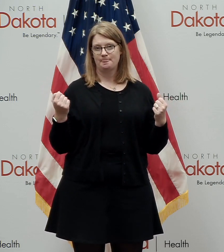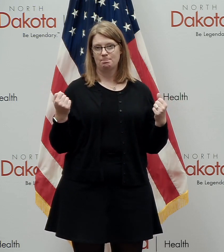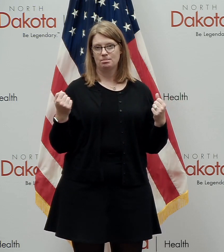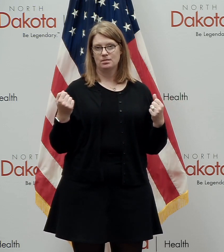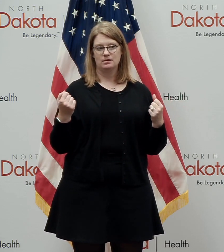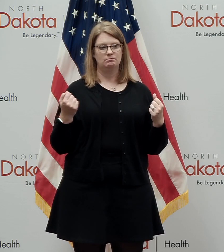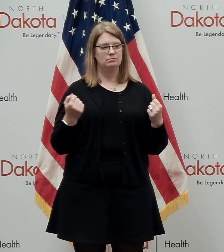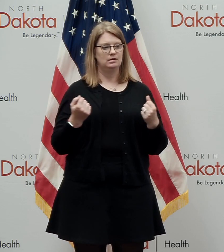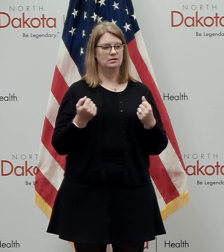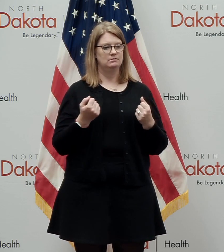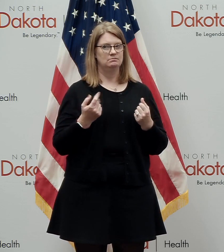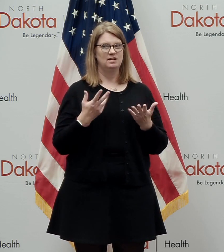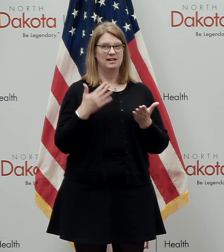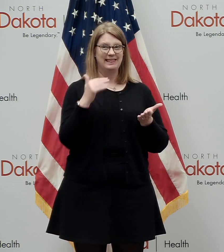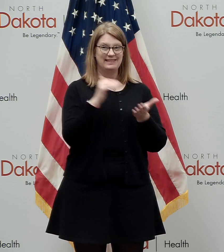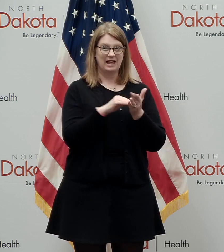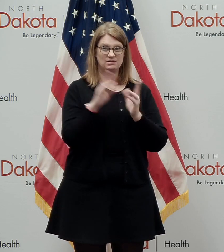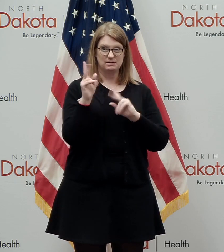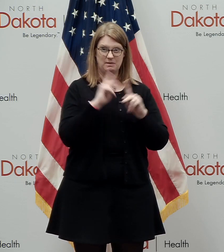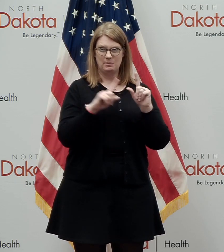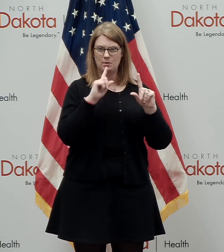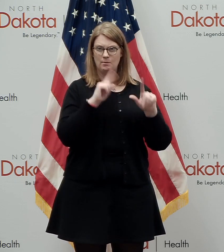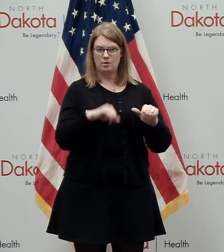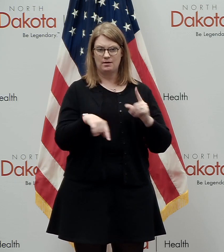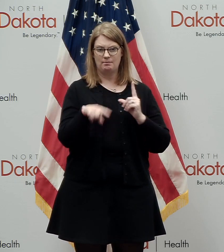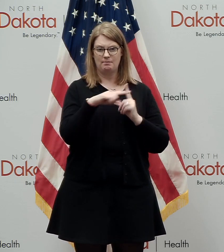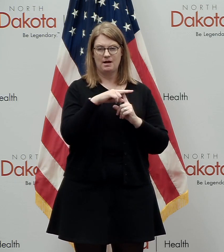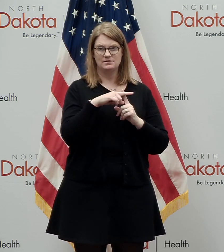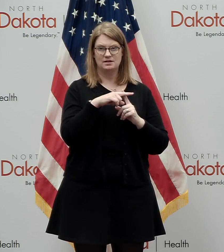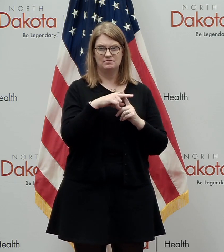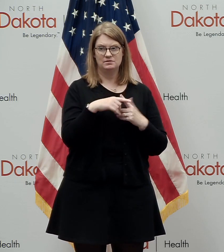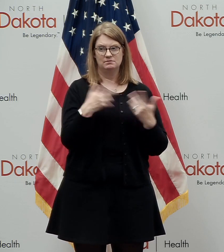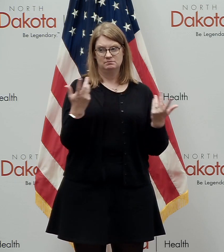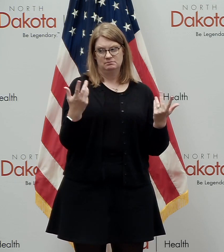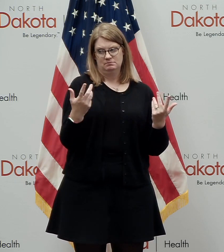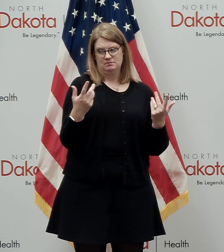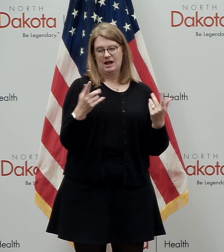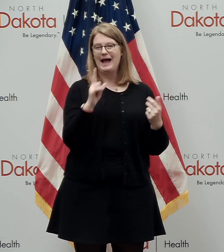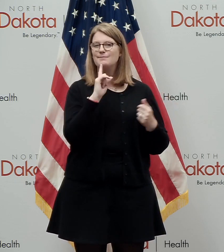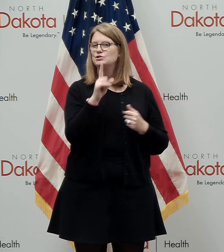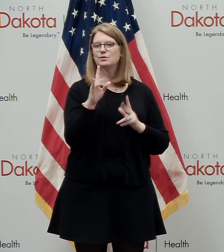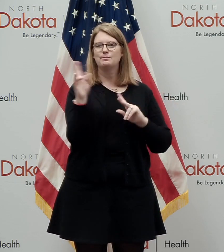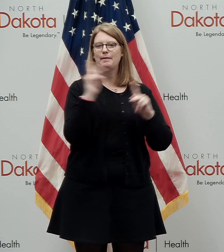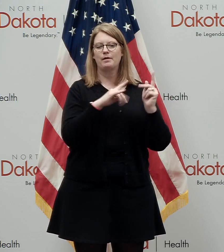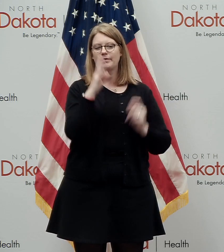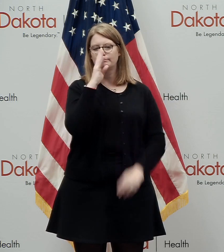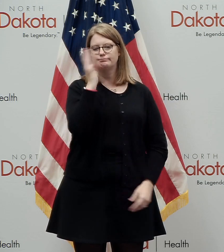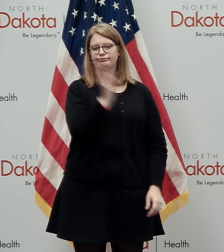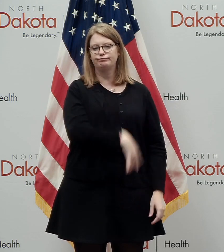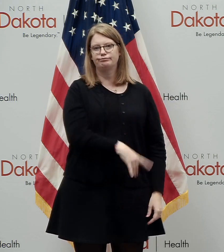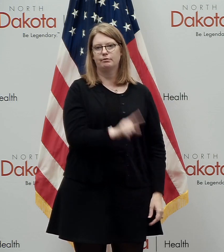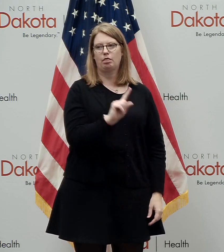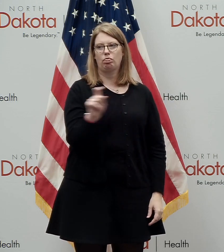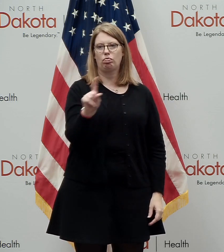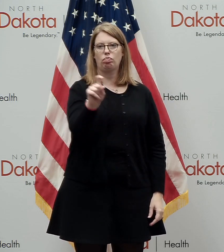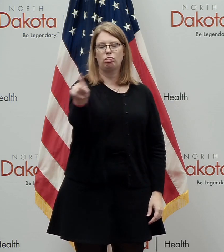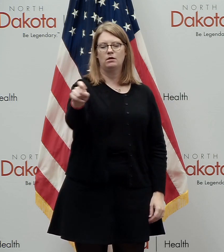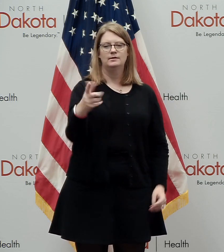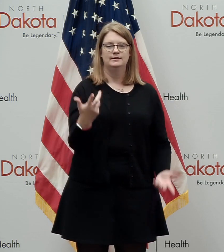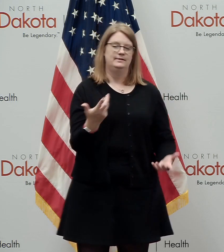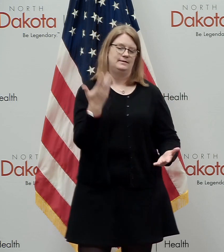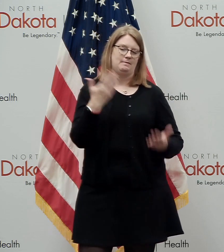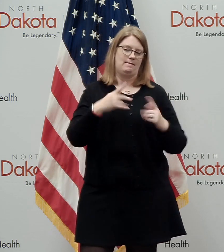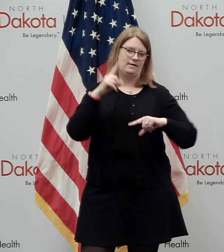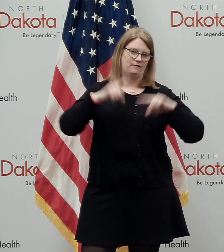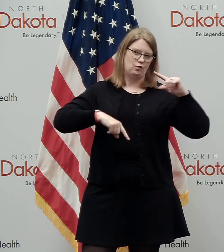reported positive, I'm sure it's happened. I mean, we're talking about human behavior here, so it's and it could be for a variety of reasons. I mean, you